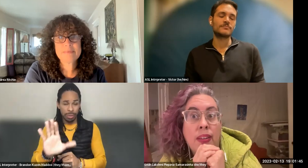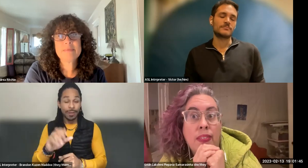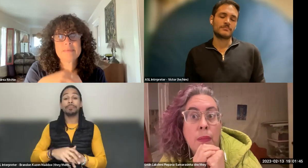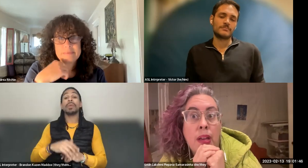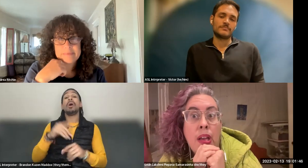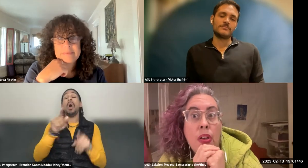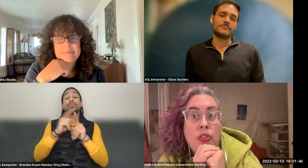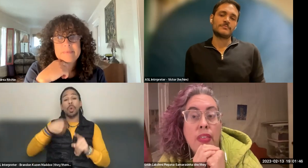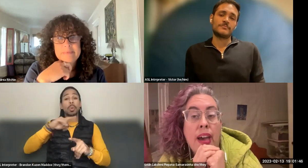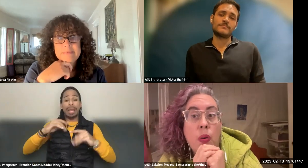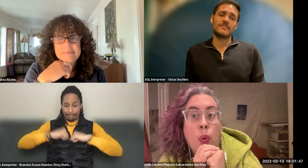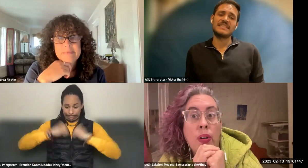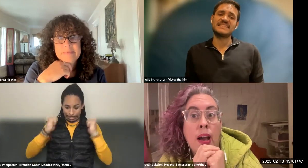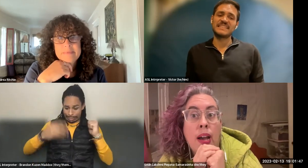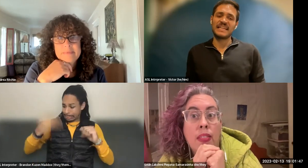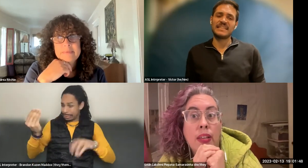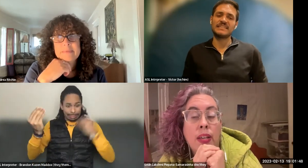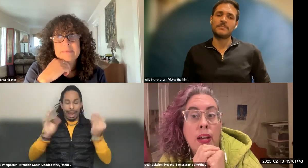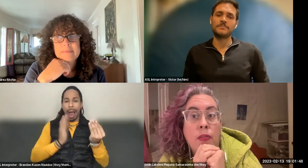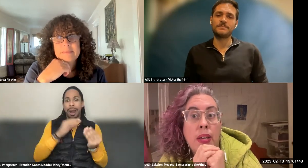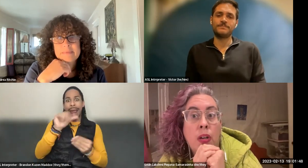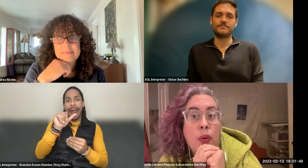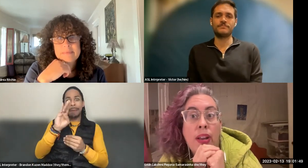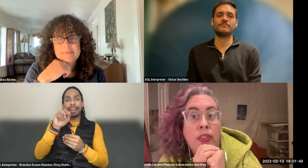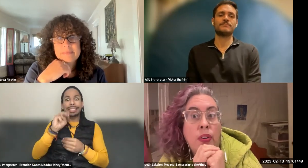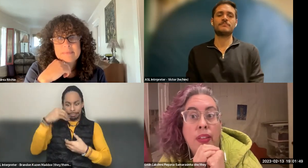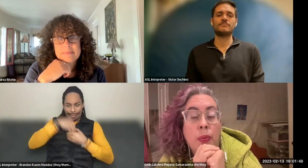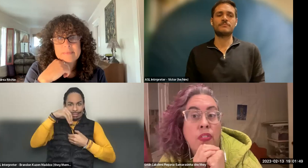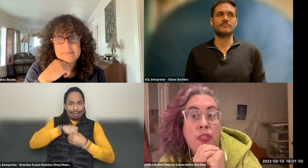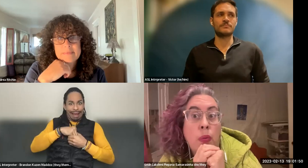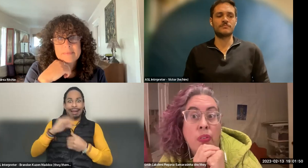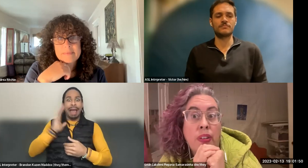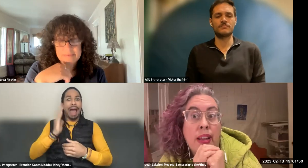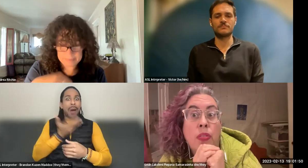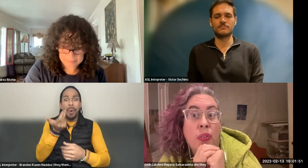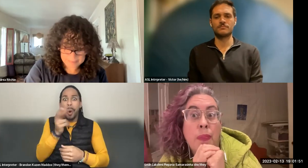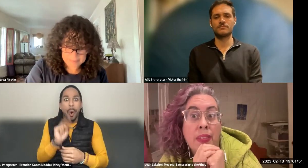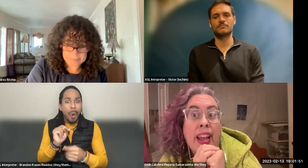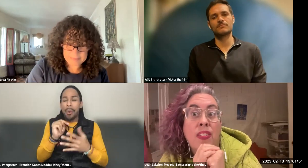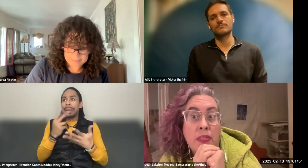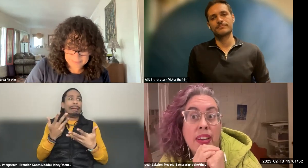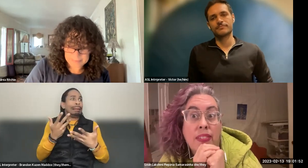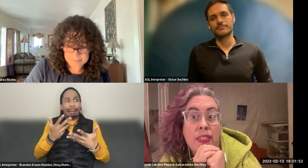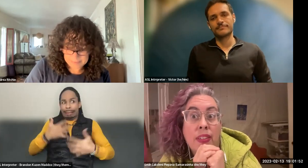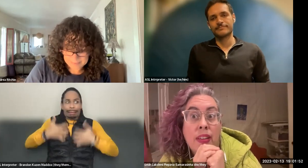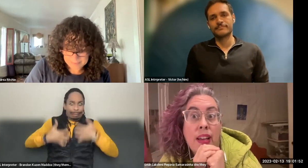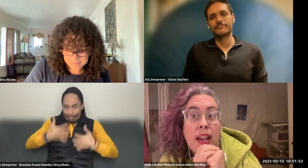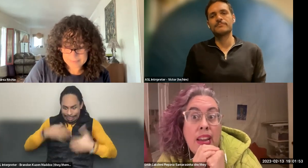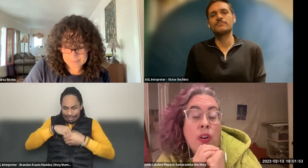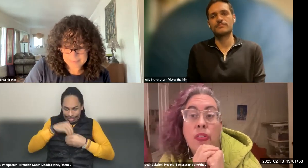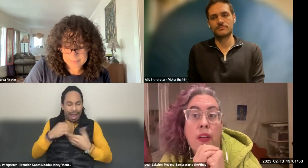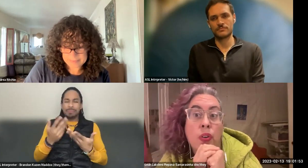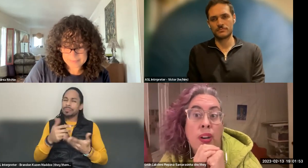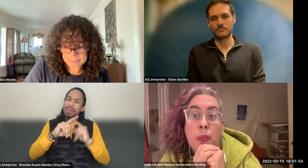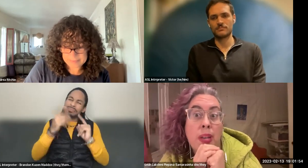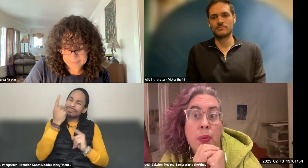and sanism so that we're not thinking of being crazy or disabled as a fate worse than death or something that has to be fixed